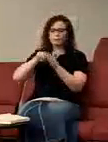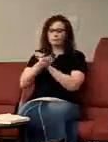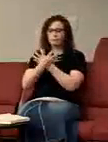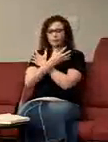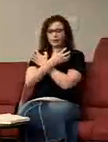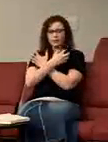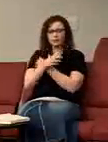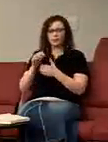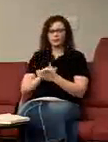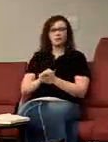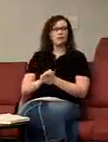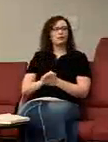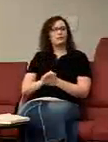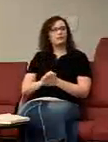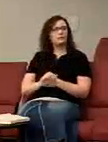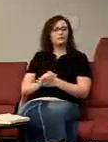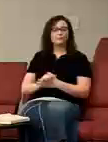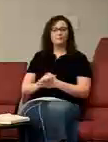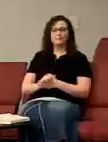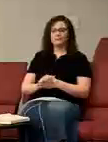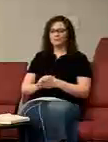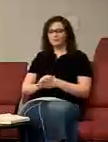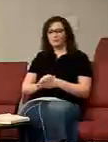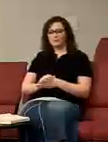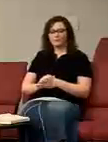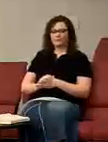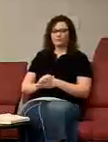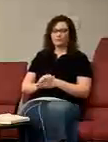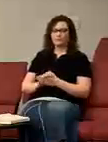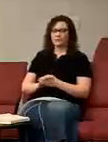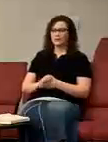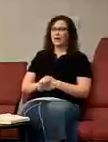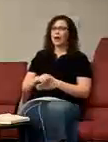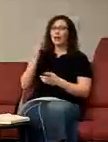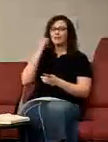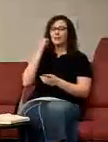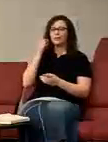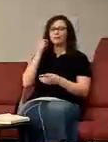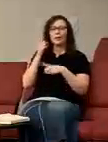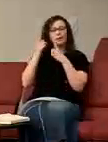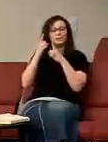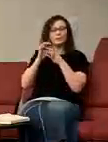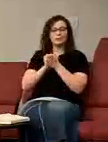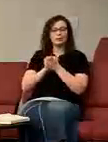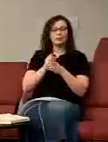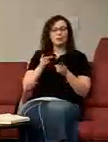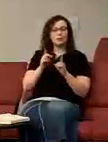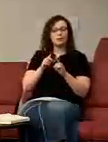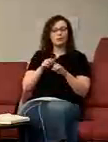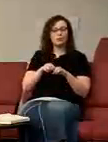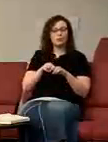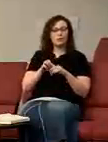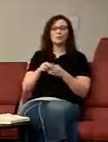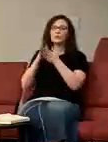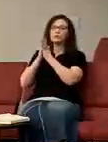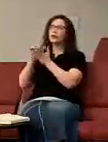was at his wit's end, and he said, Lord, my dad's going to kill me if I don't go get this sheep. Please be with me, you know. He